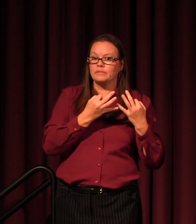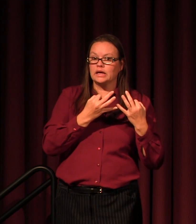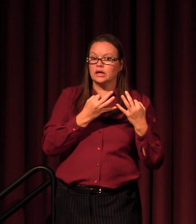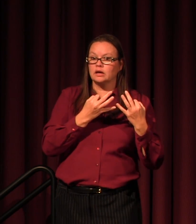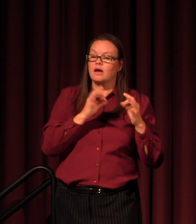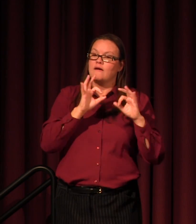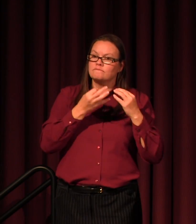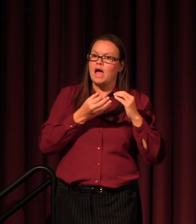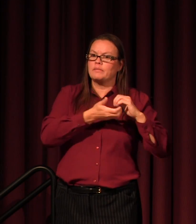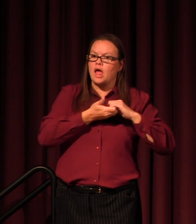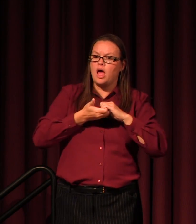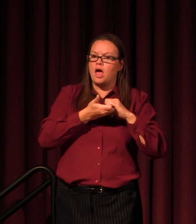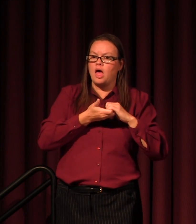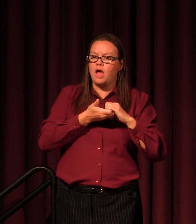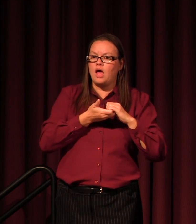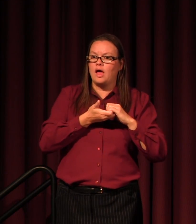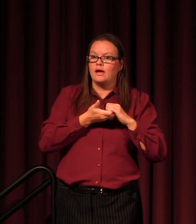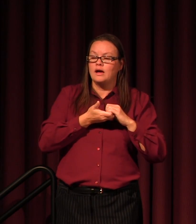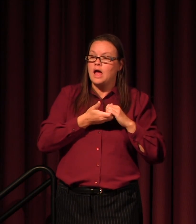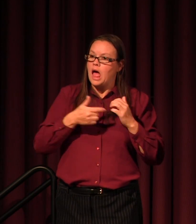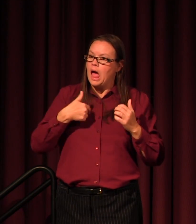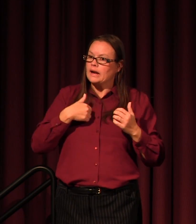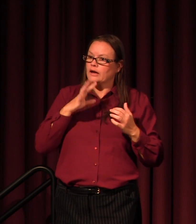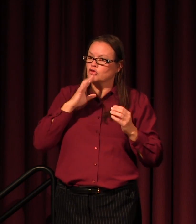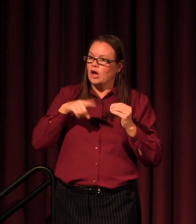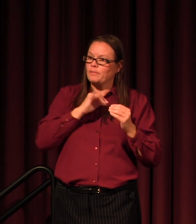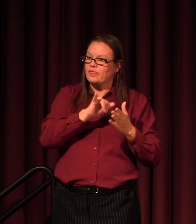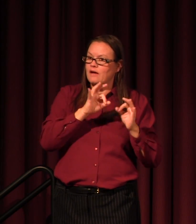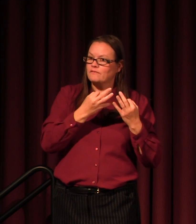are like, I'm not seeing those people at Thanksgiving ever again.